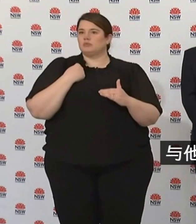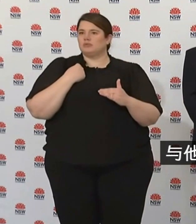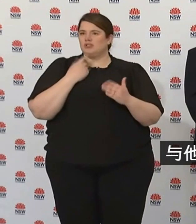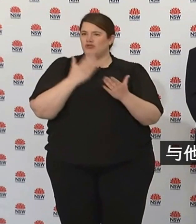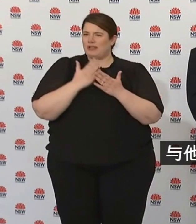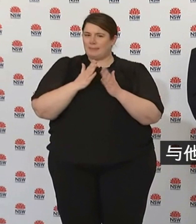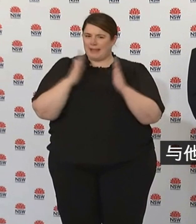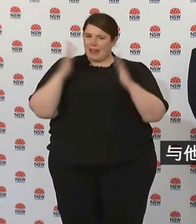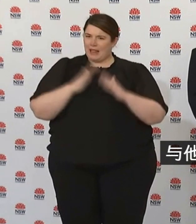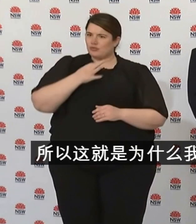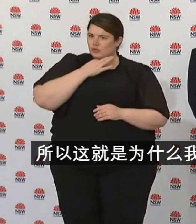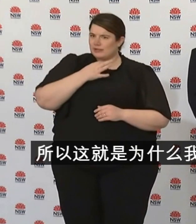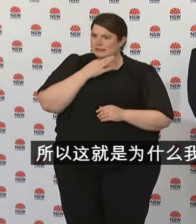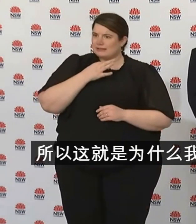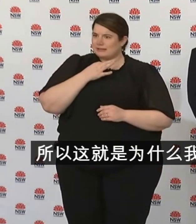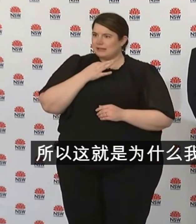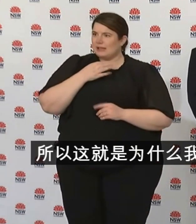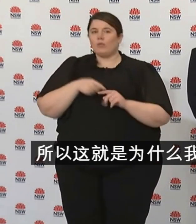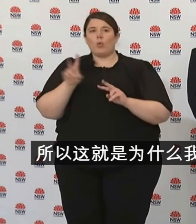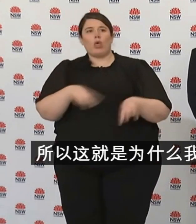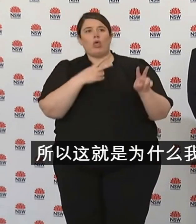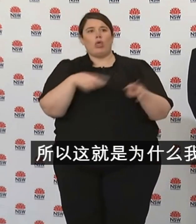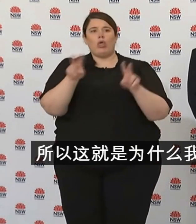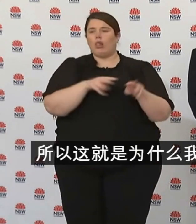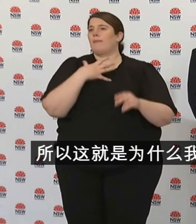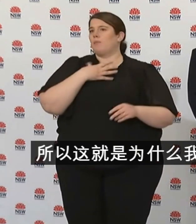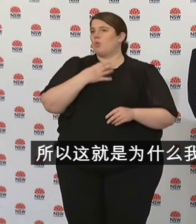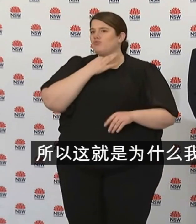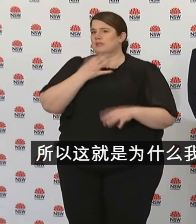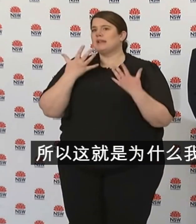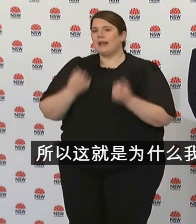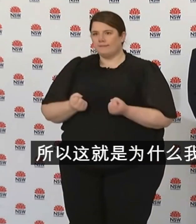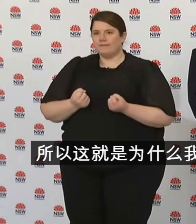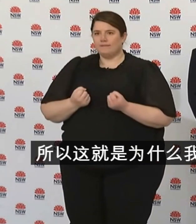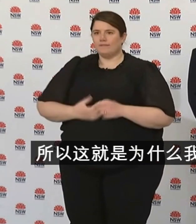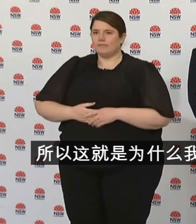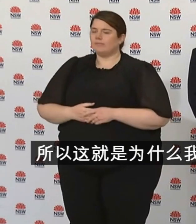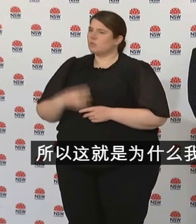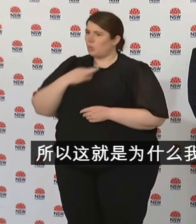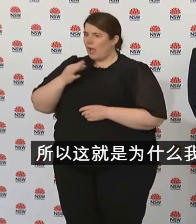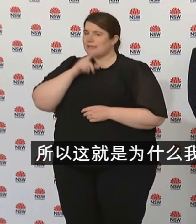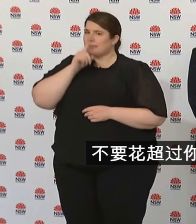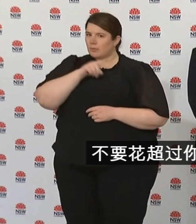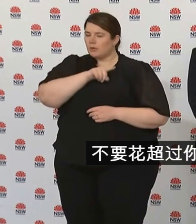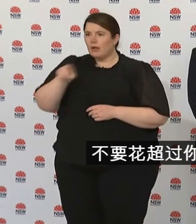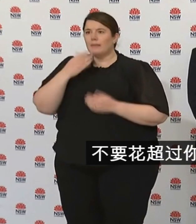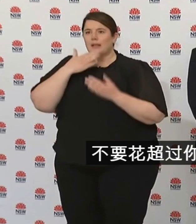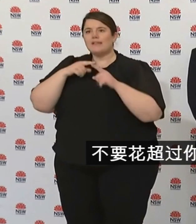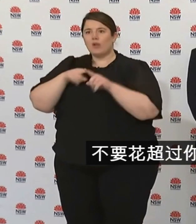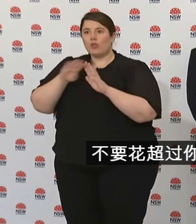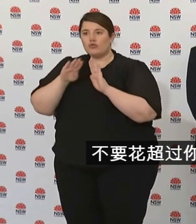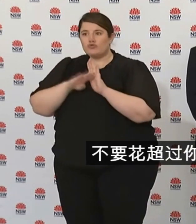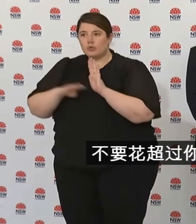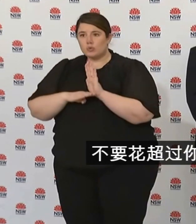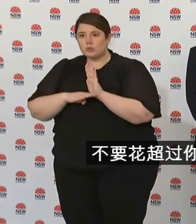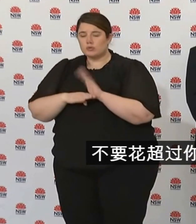really reduced. So that is why we're really asking people to follow those stay-at-home orders. Don't spend